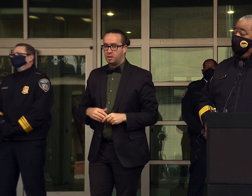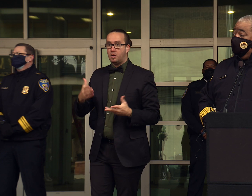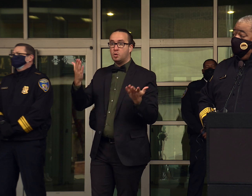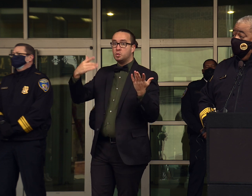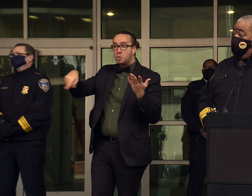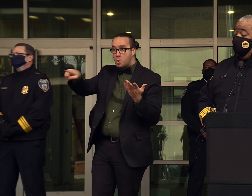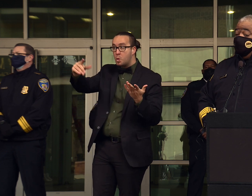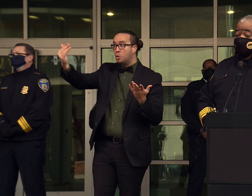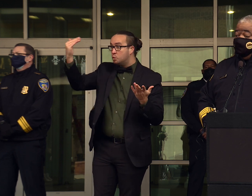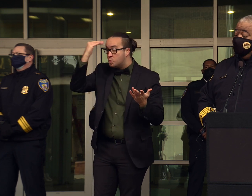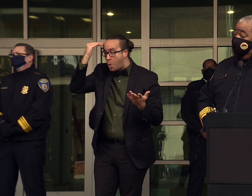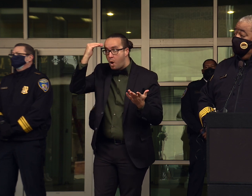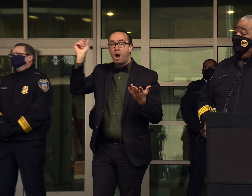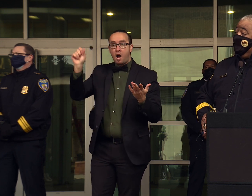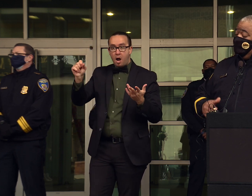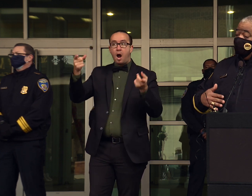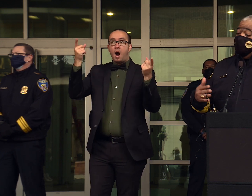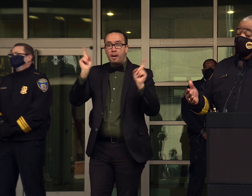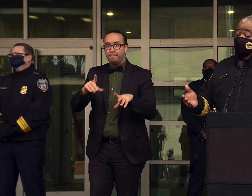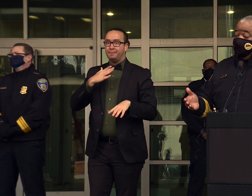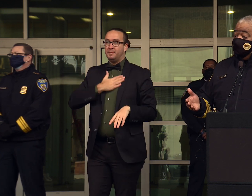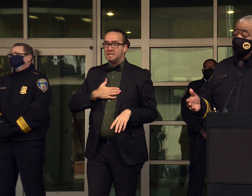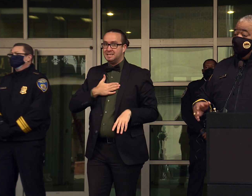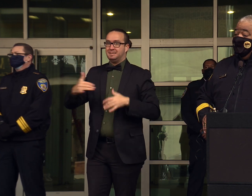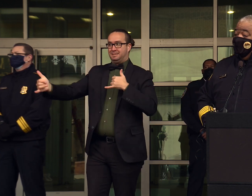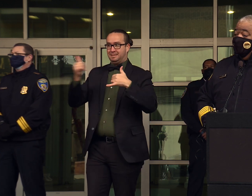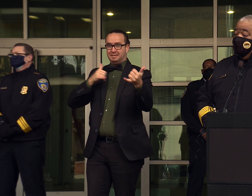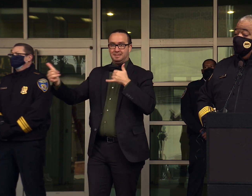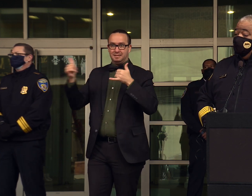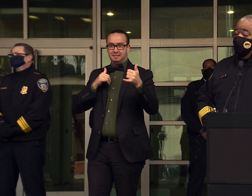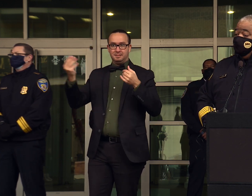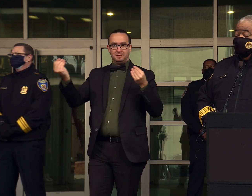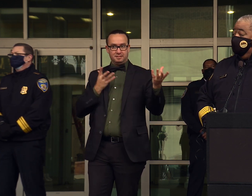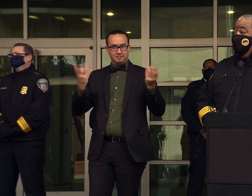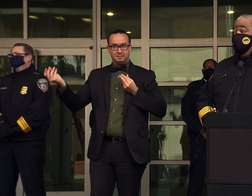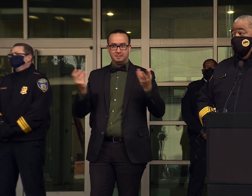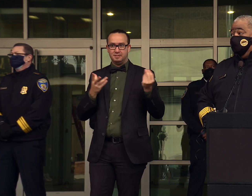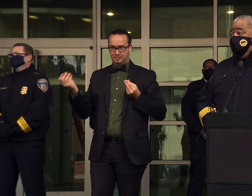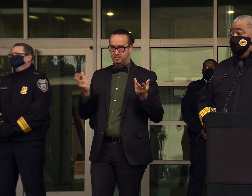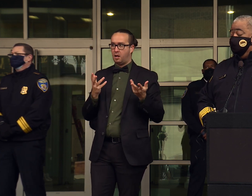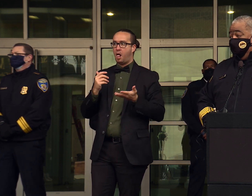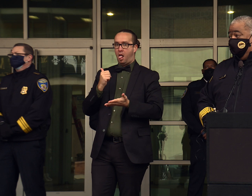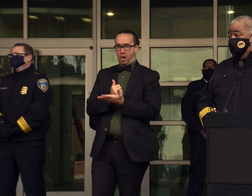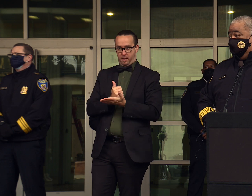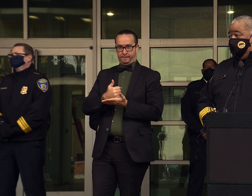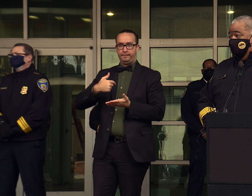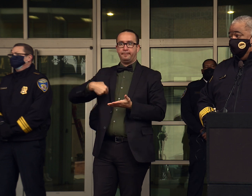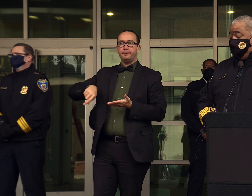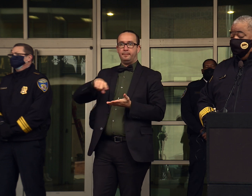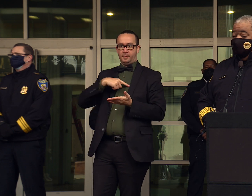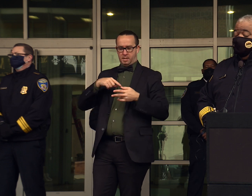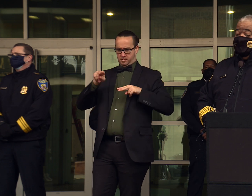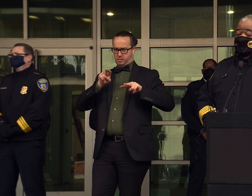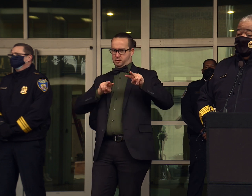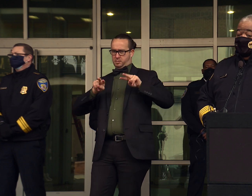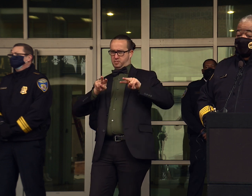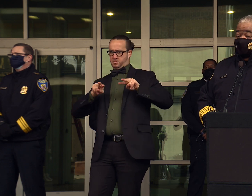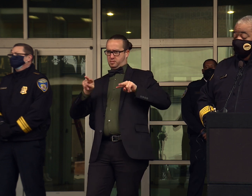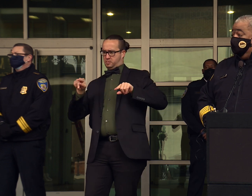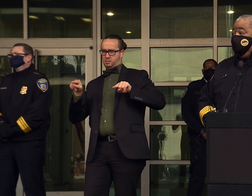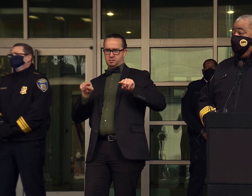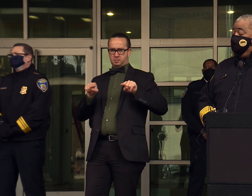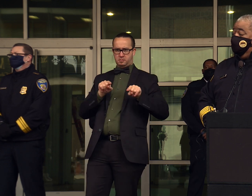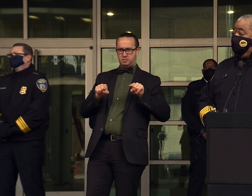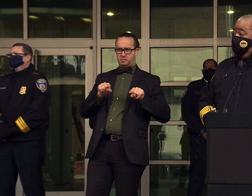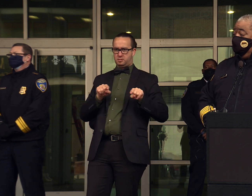of information coming in. We are processing it. We're combing through it, and we're chasing down every piece of evidence that's presented.